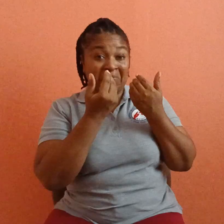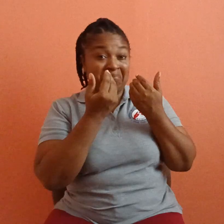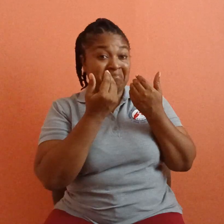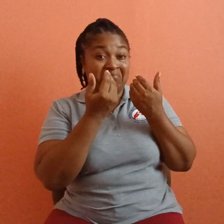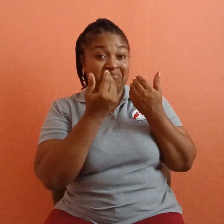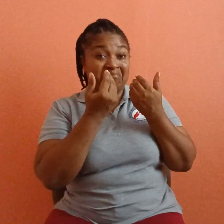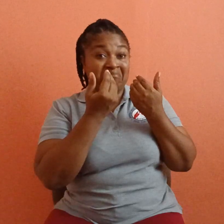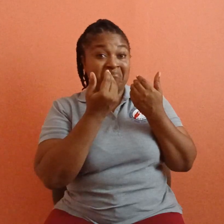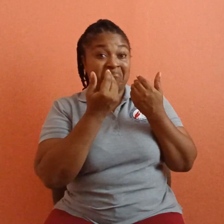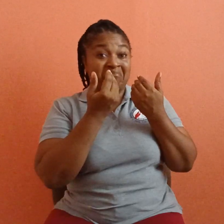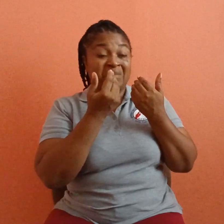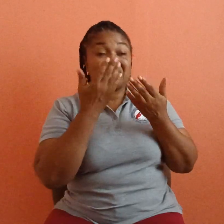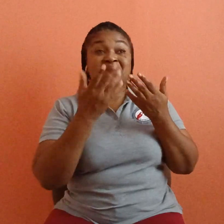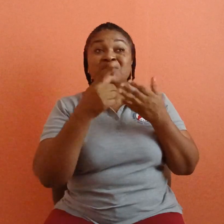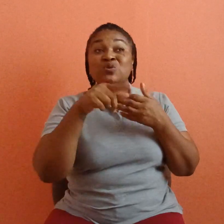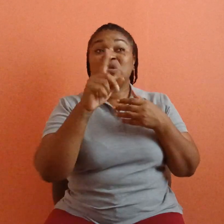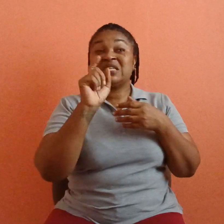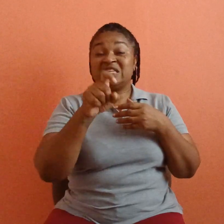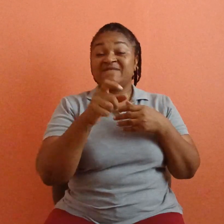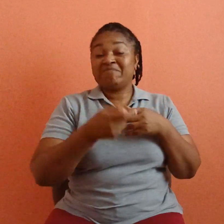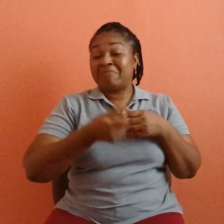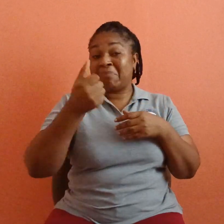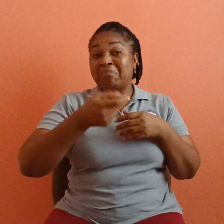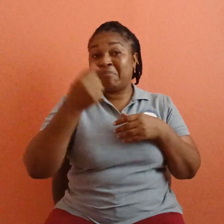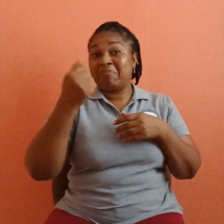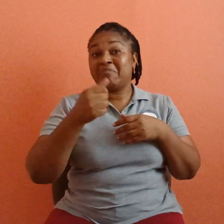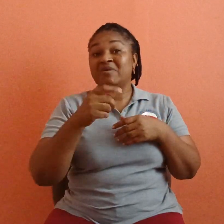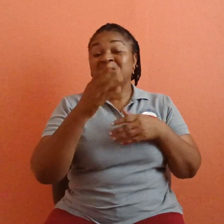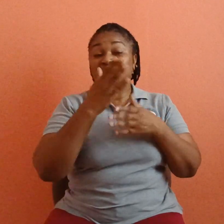then perhaps you should go and take down some of those posts.